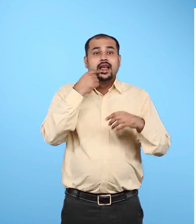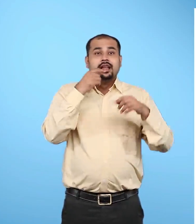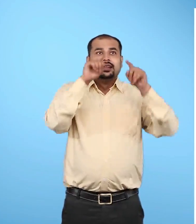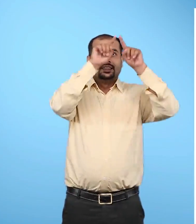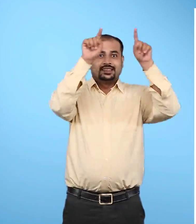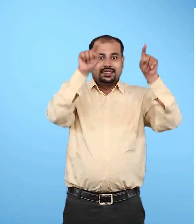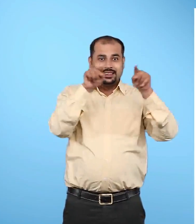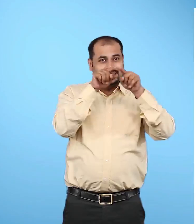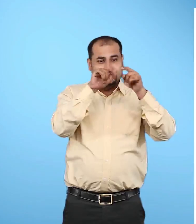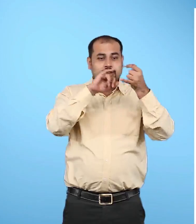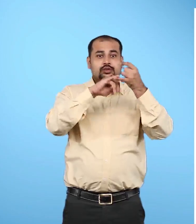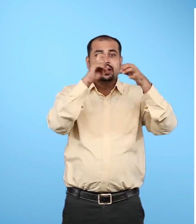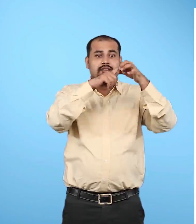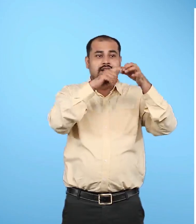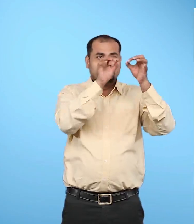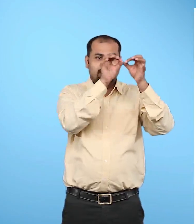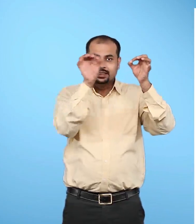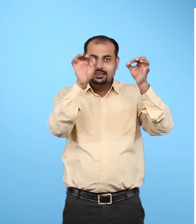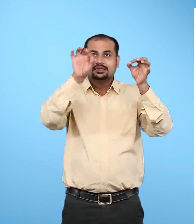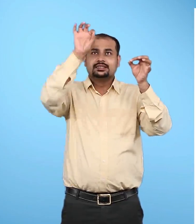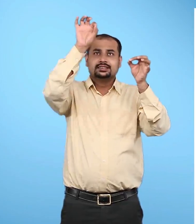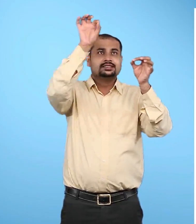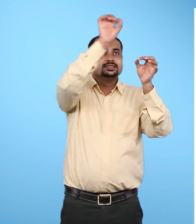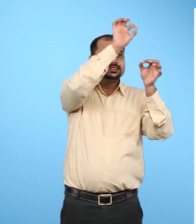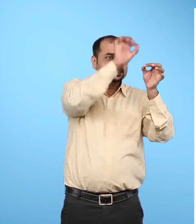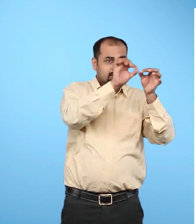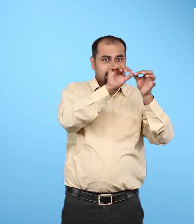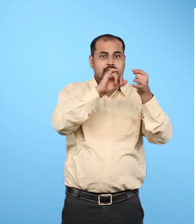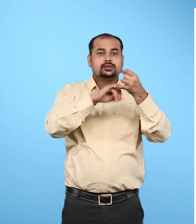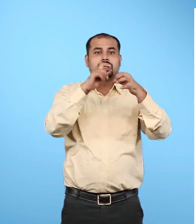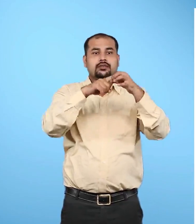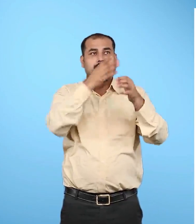Measure the side of the red square on the dotted sheet.